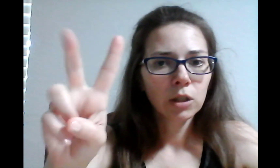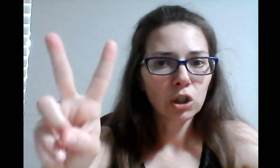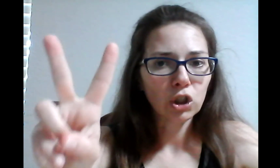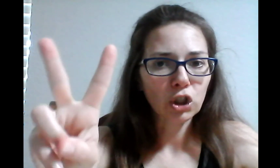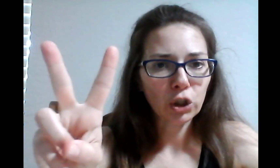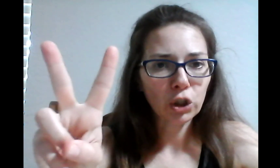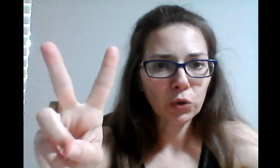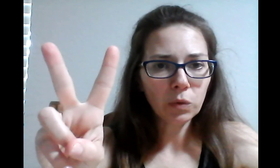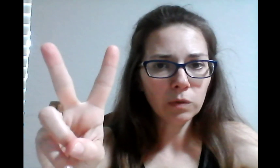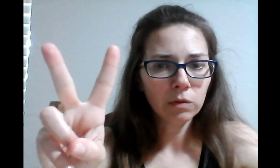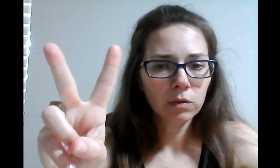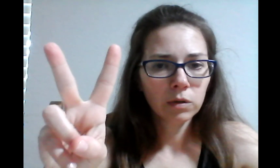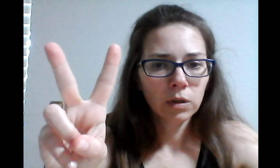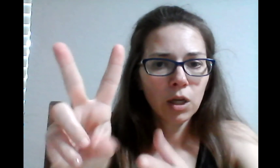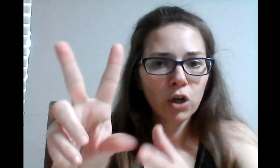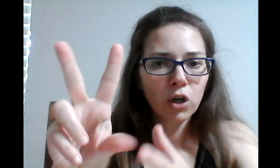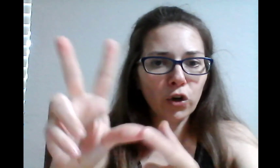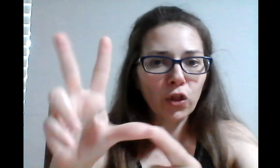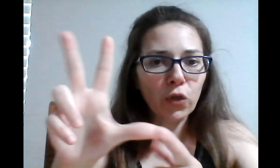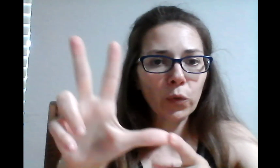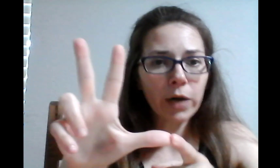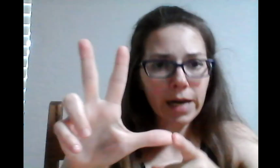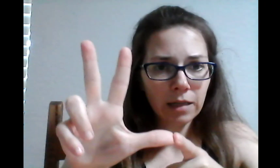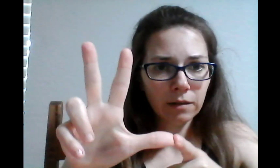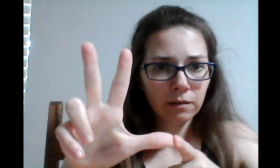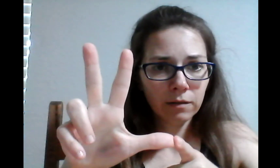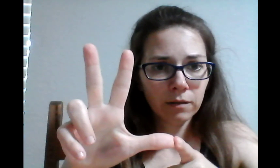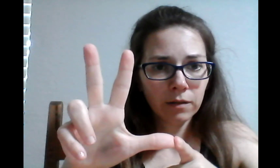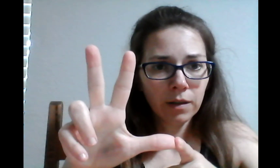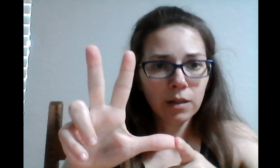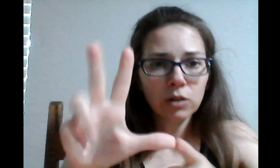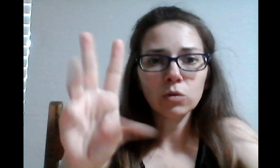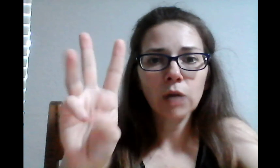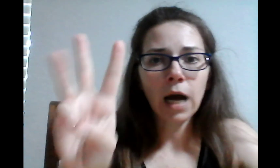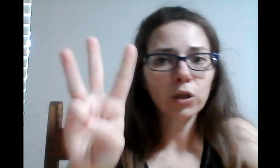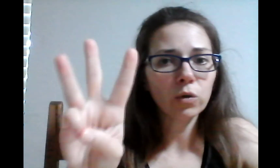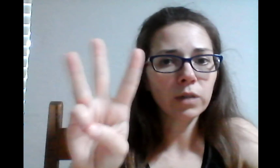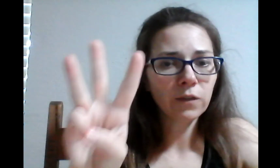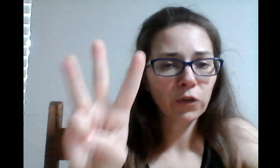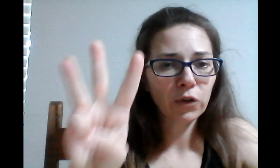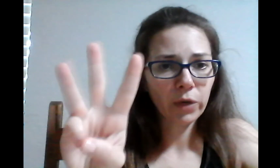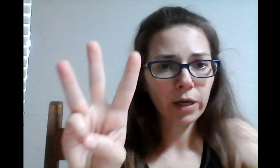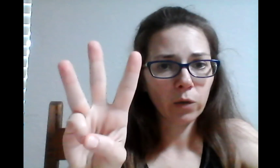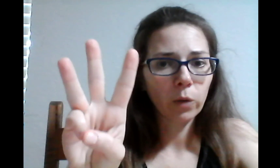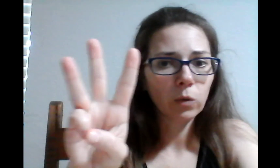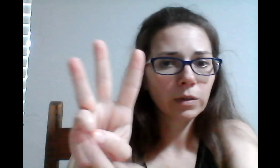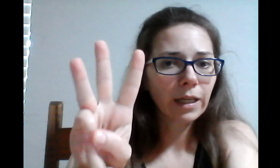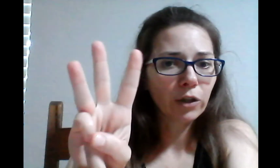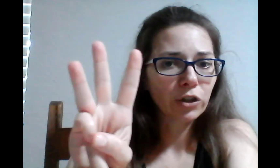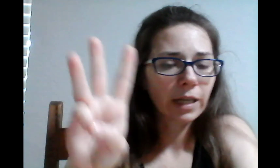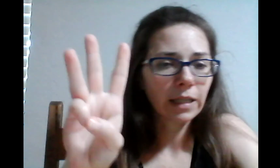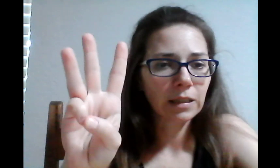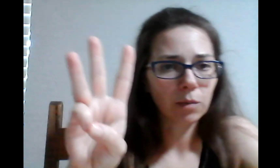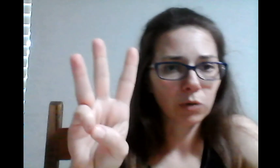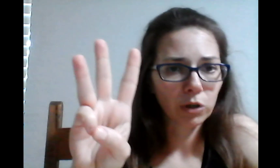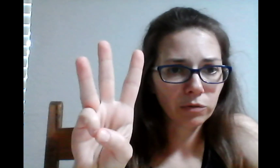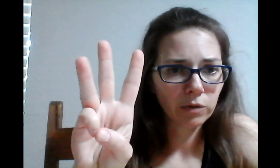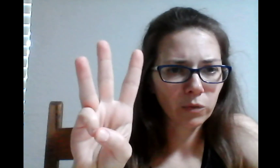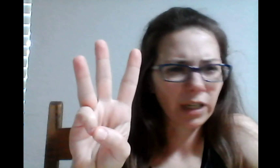your 2, your 3. Do not do this for 3. We will think you're saying W, and we're going to